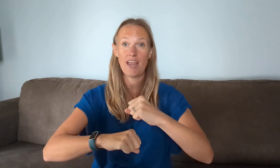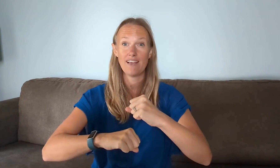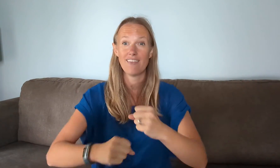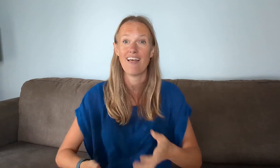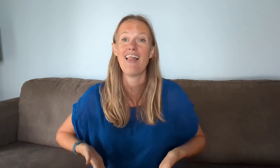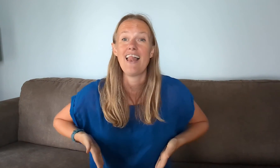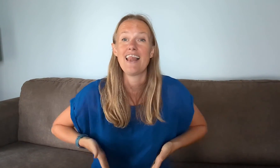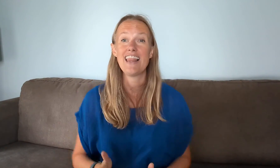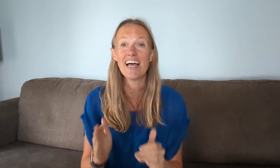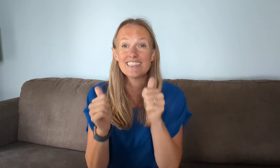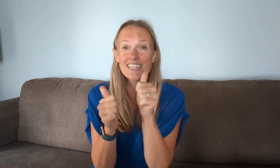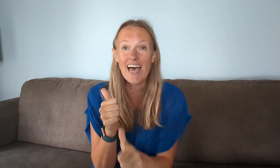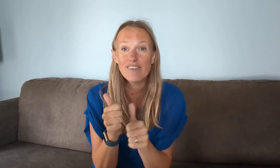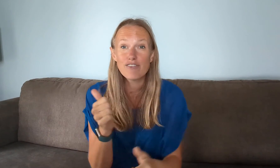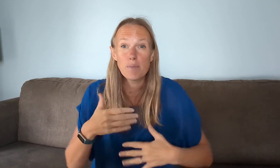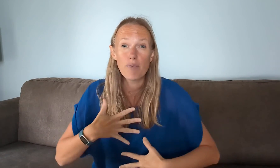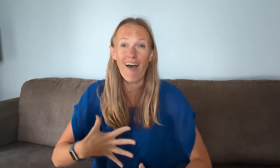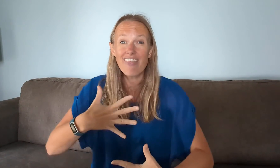strength. Let every breath,